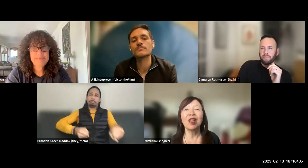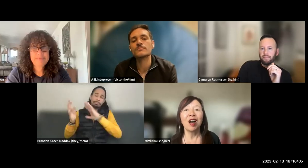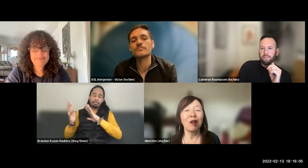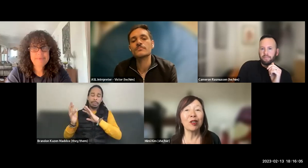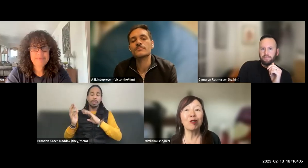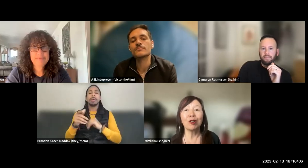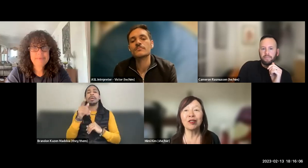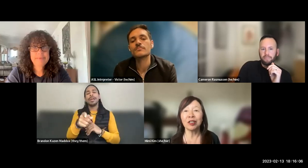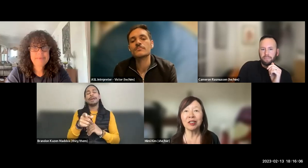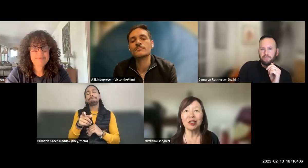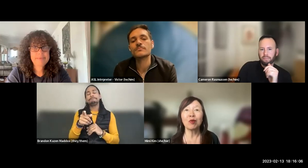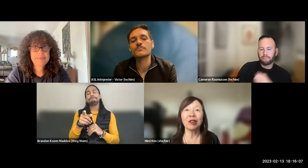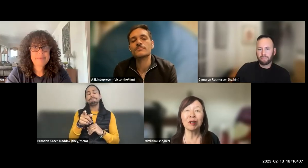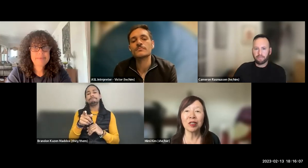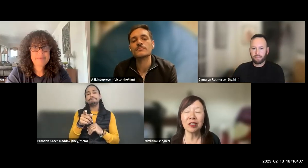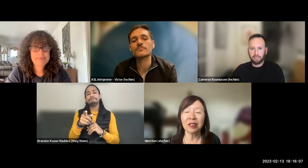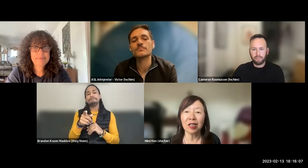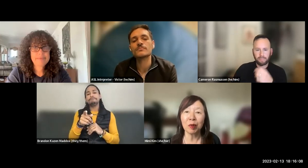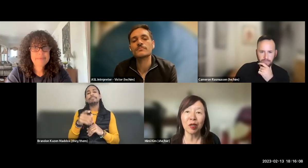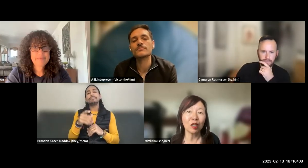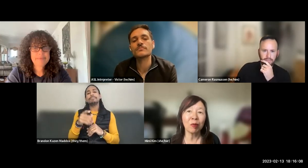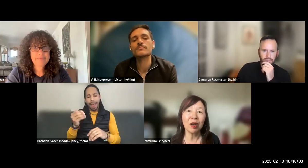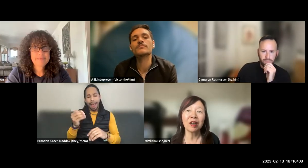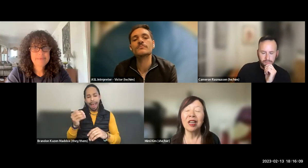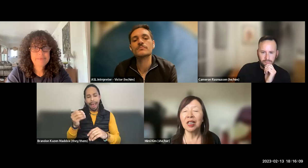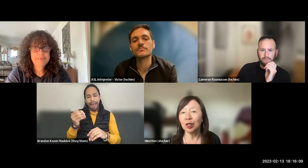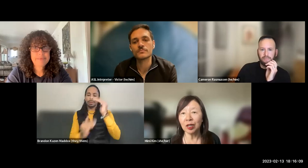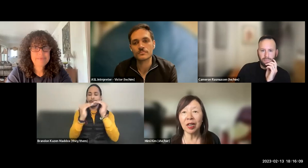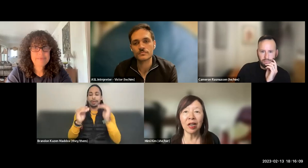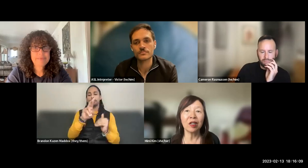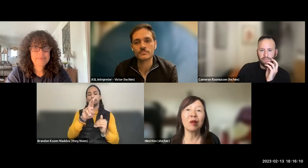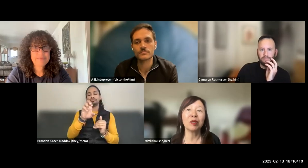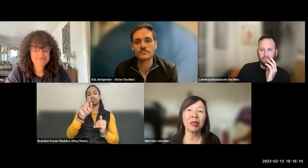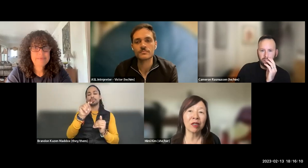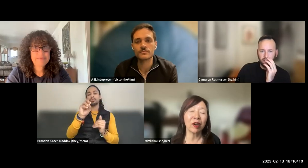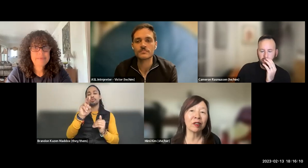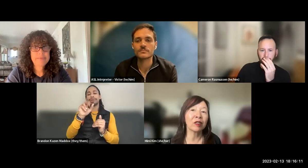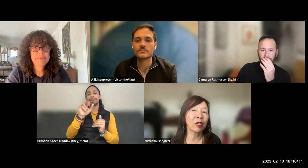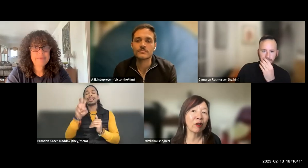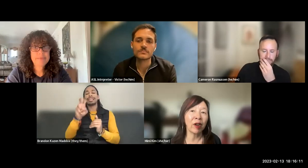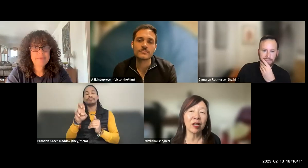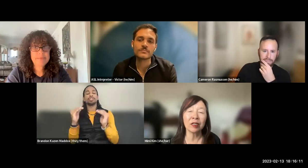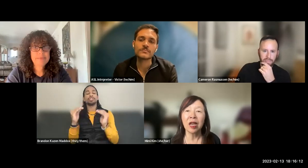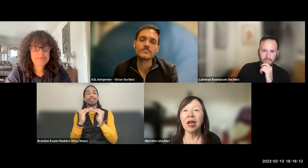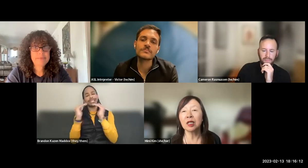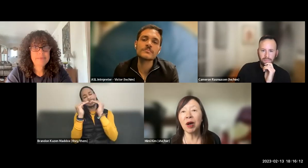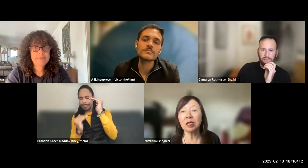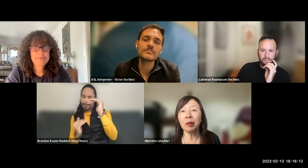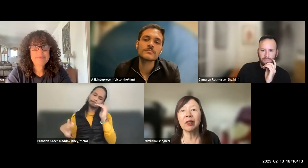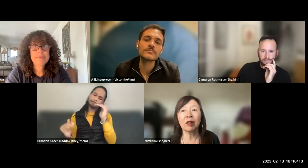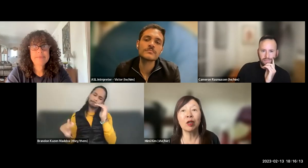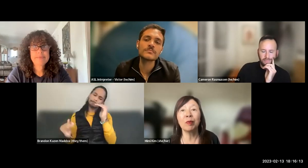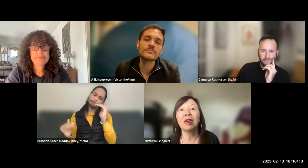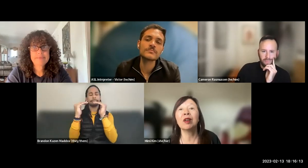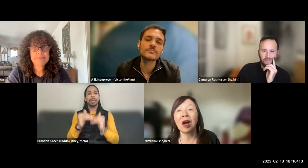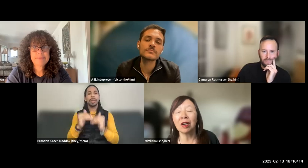alternative. Restorative justice is one of those things that has been called upon in looking at domestic violence and sexual violence as a